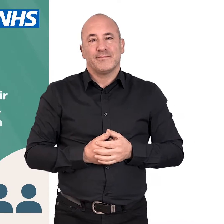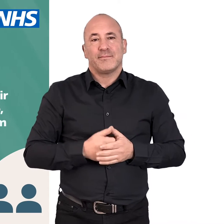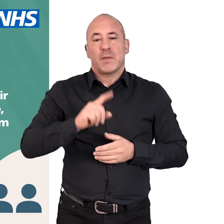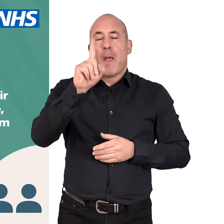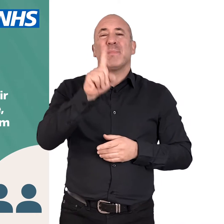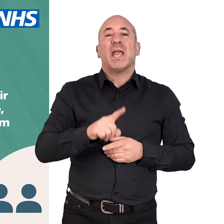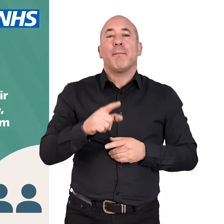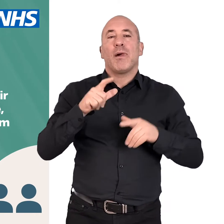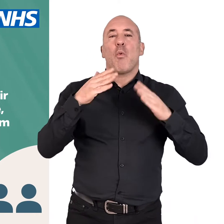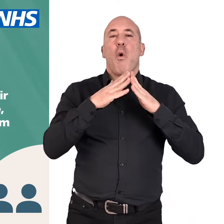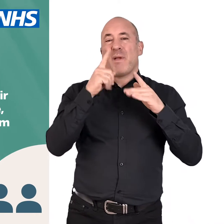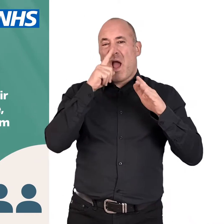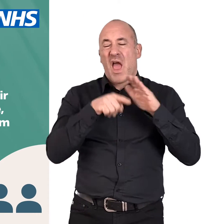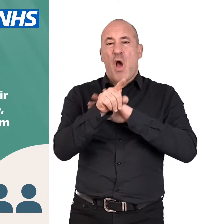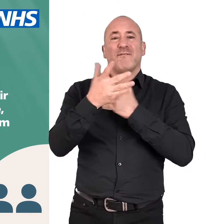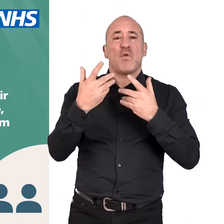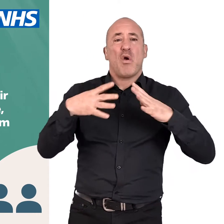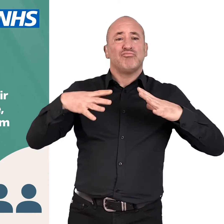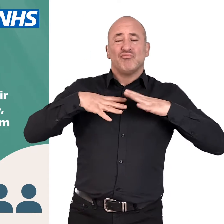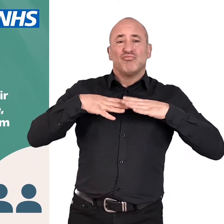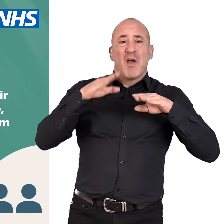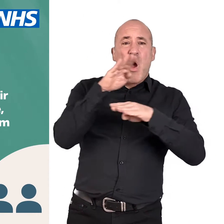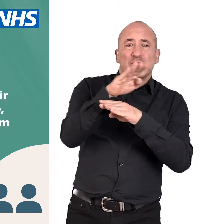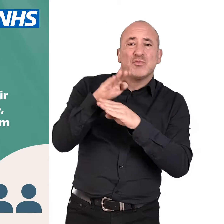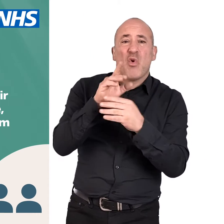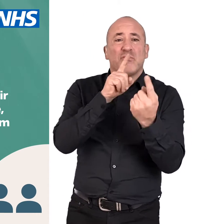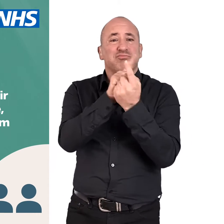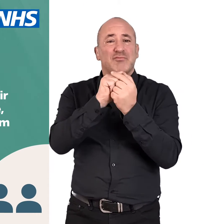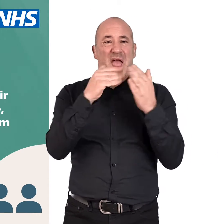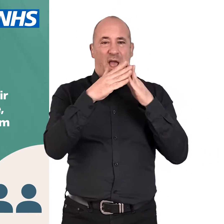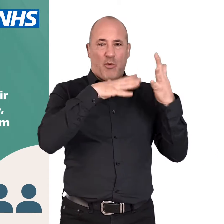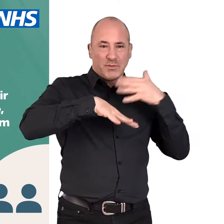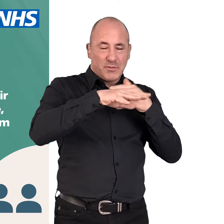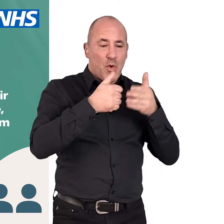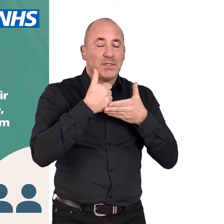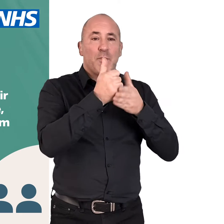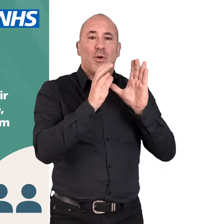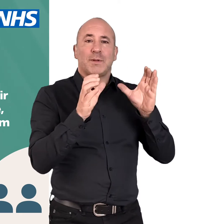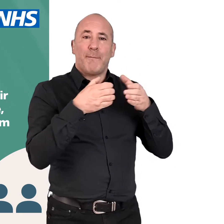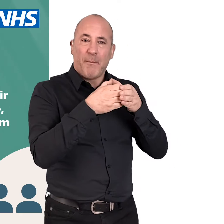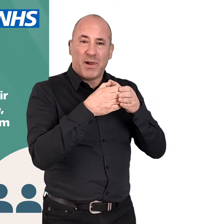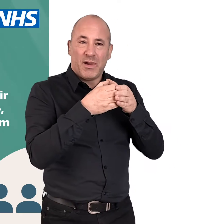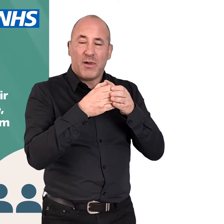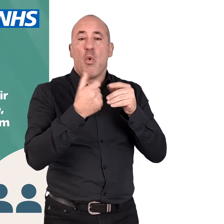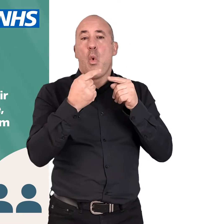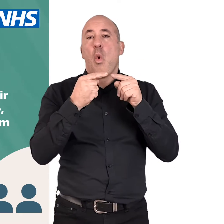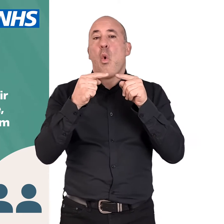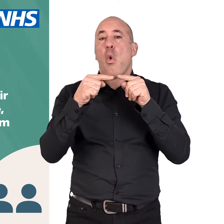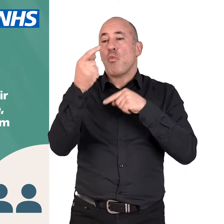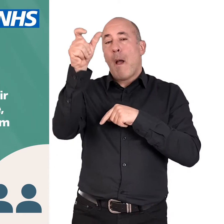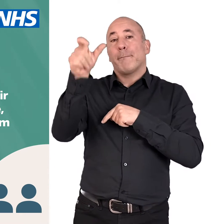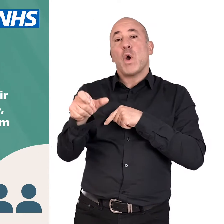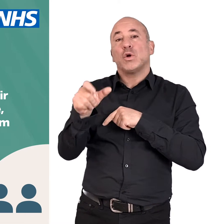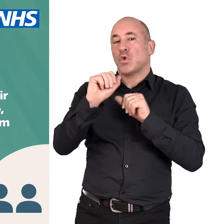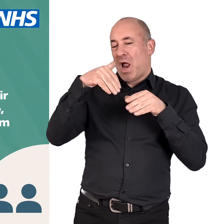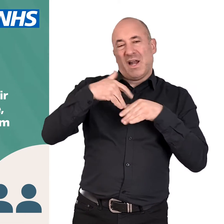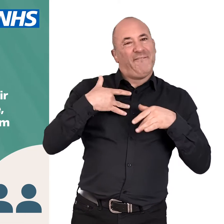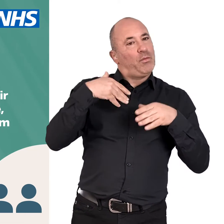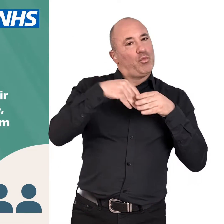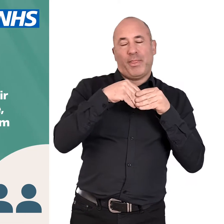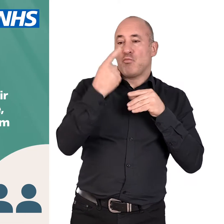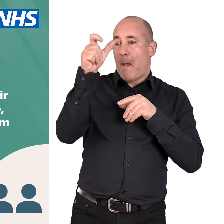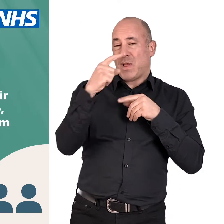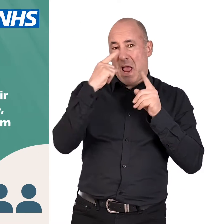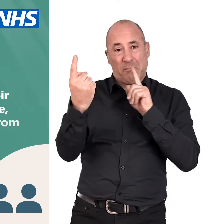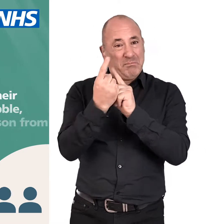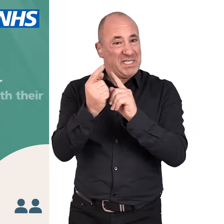People can leave home for recreation outdoors with their household or support bubble, or with one other person from outside